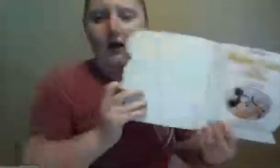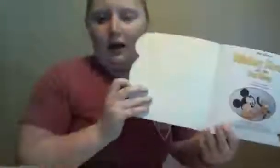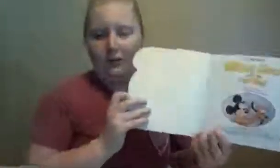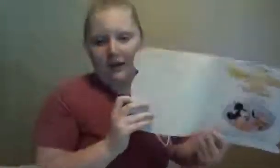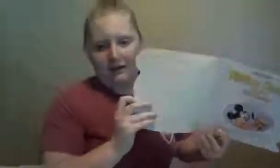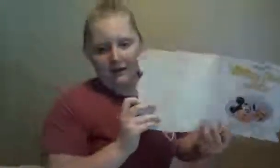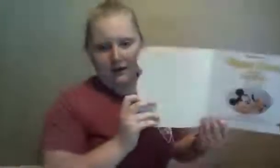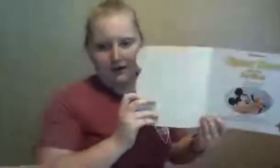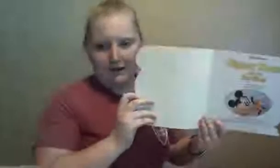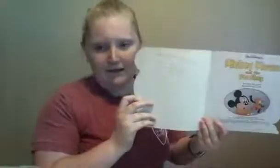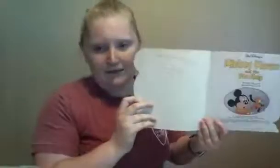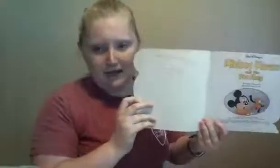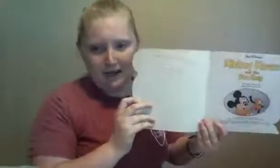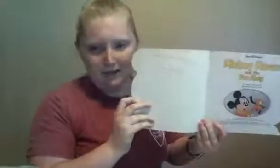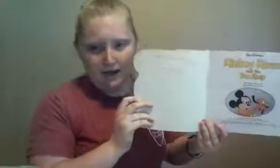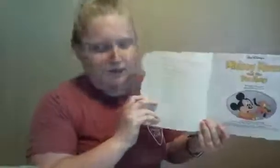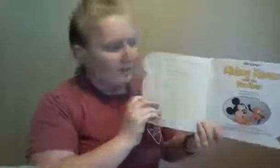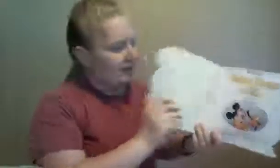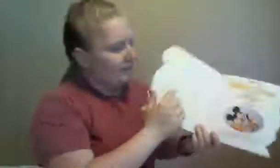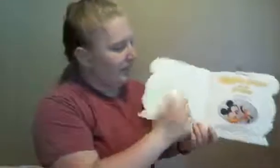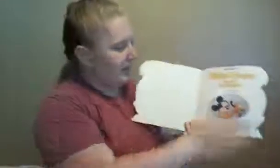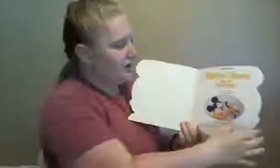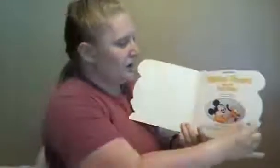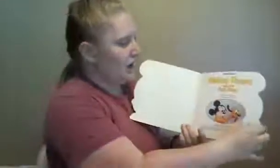All right, so this is Mickey Mouse in the Pet Shop.